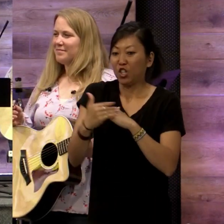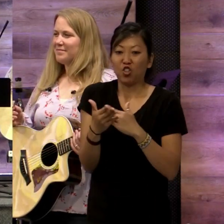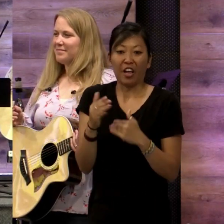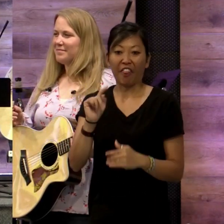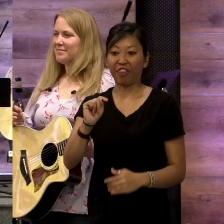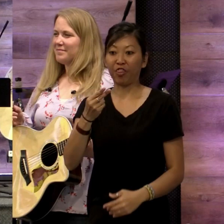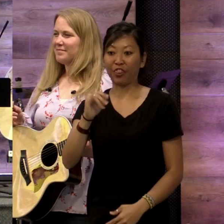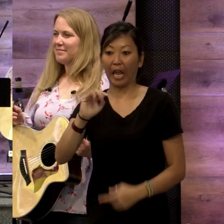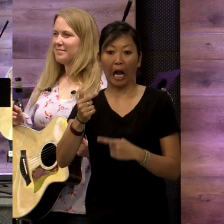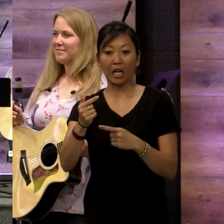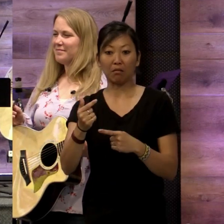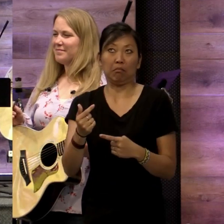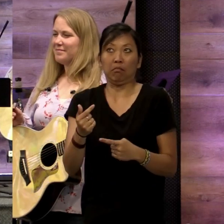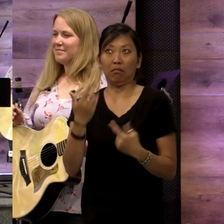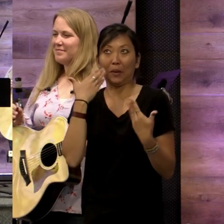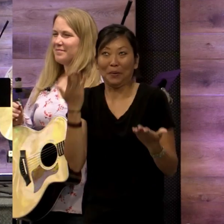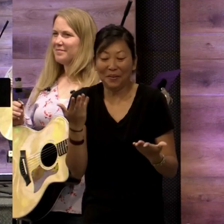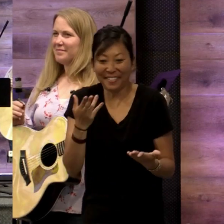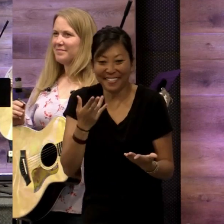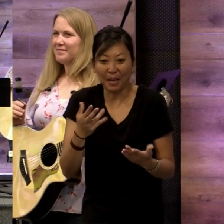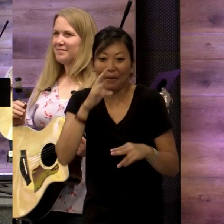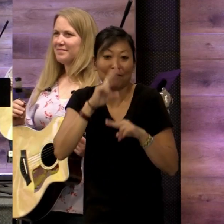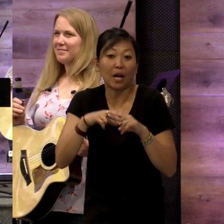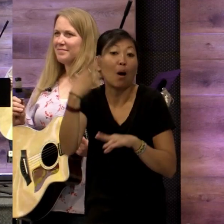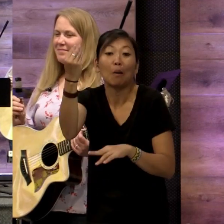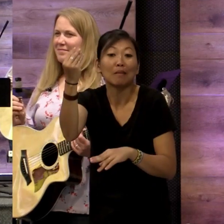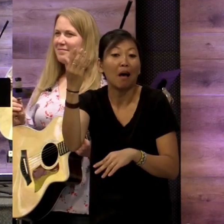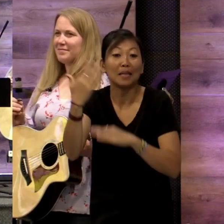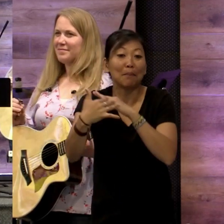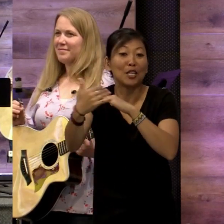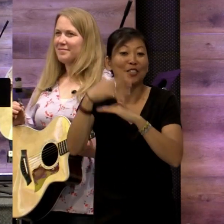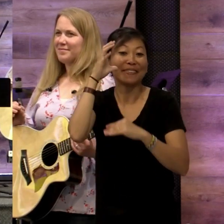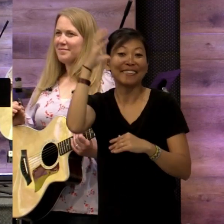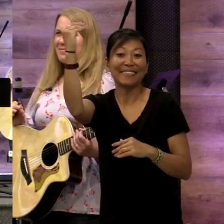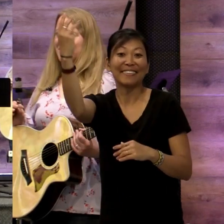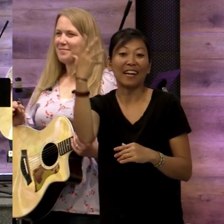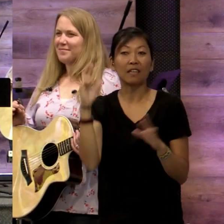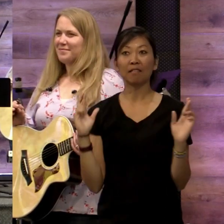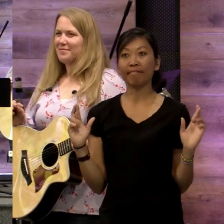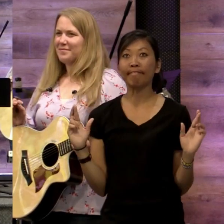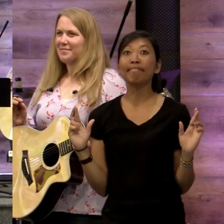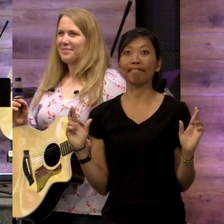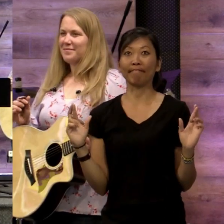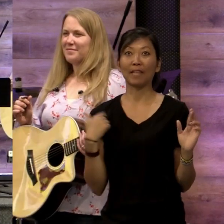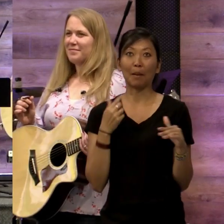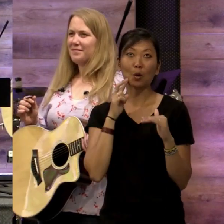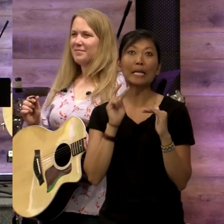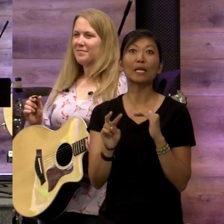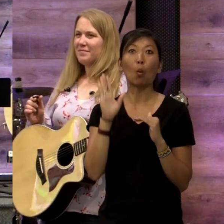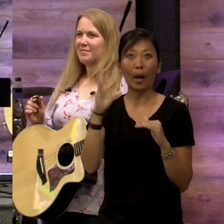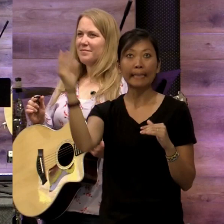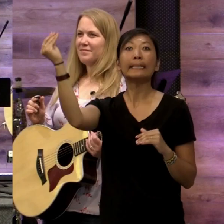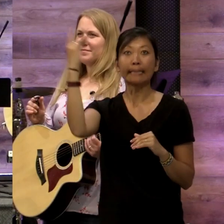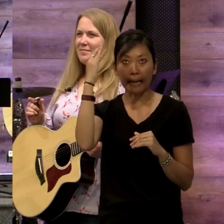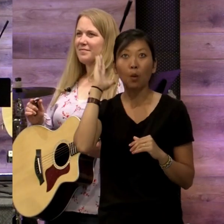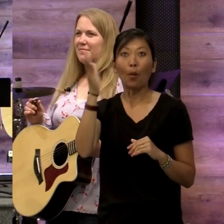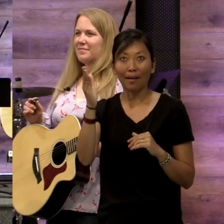but we'll figure it out. It'll be a good time. We'll be outside, and it'll be sunny. I'm making that prediction.